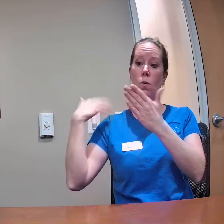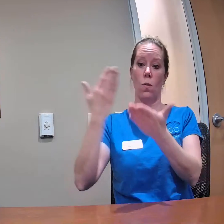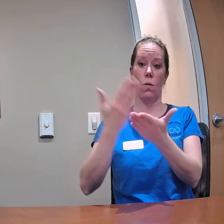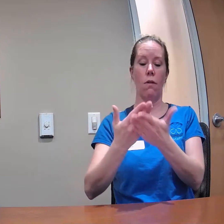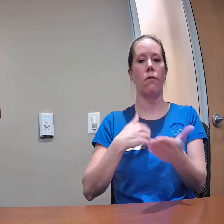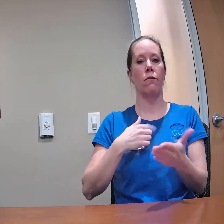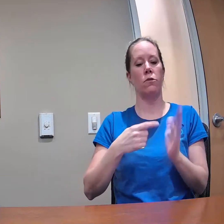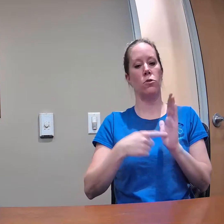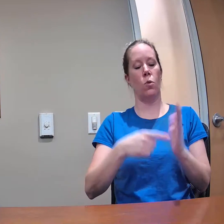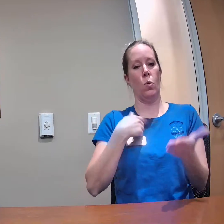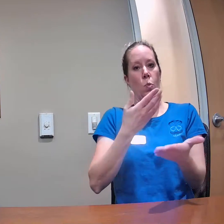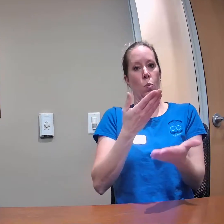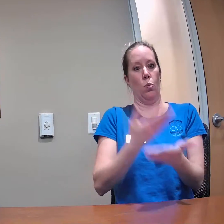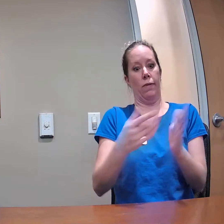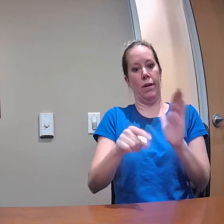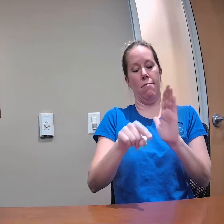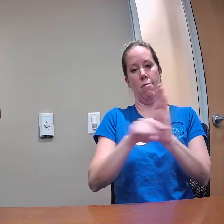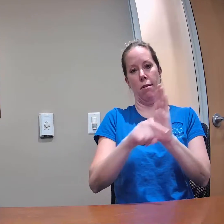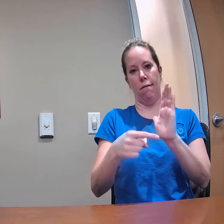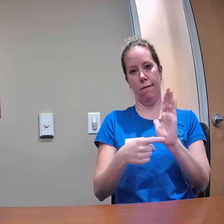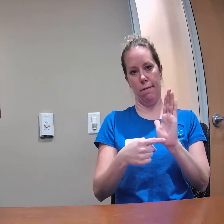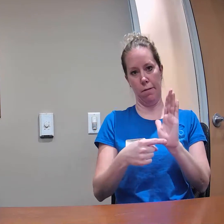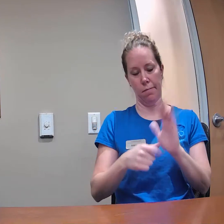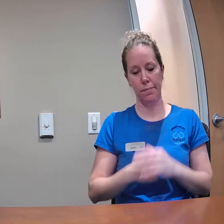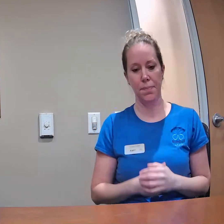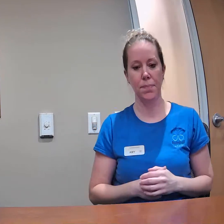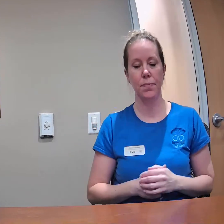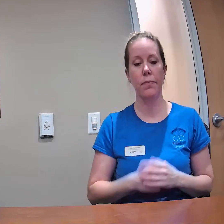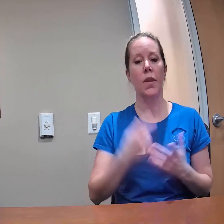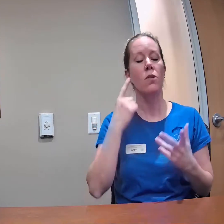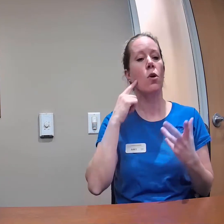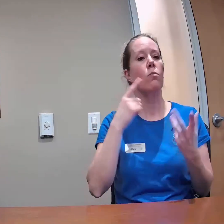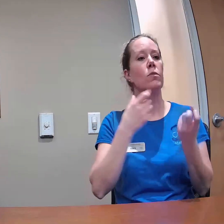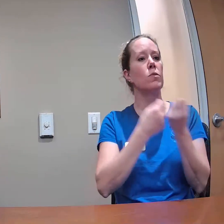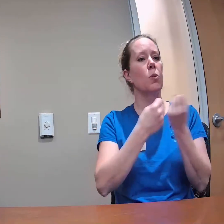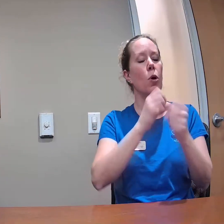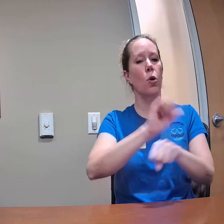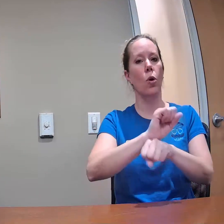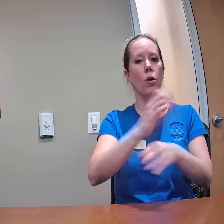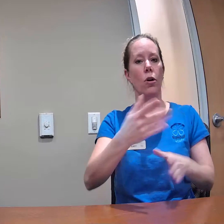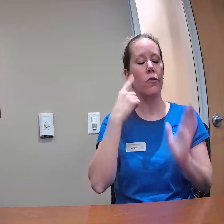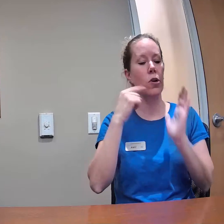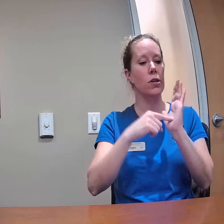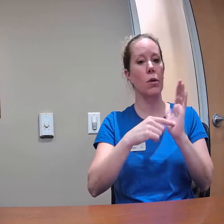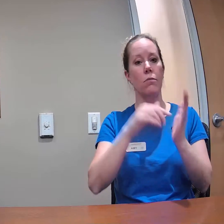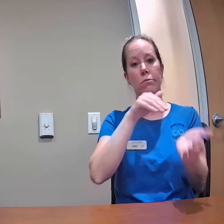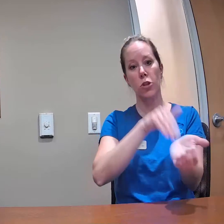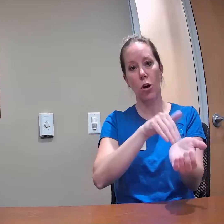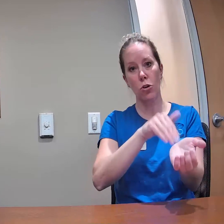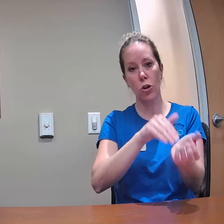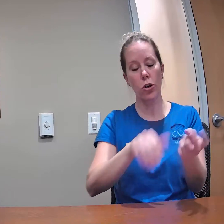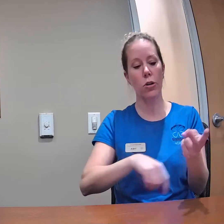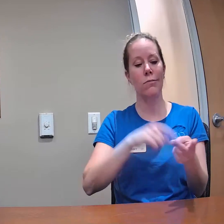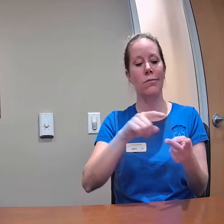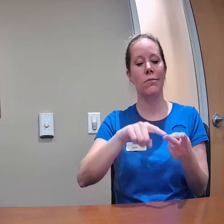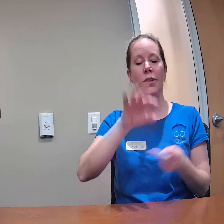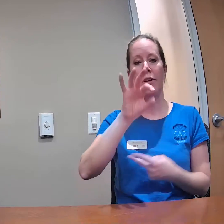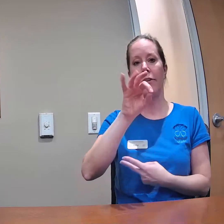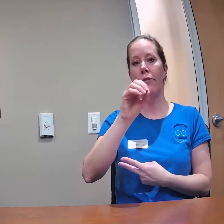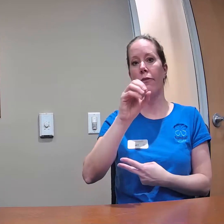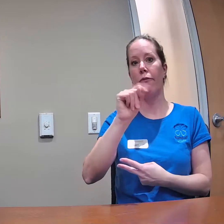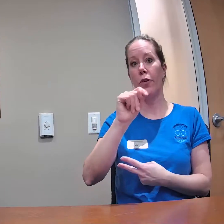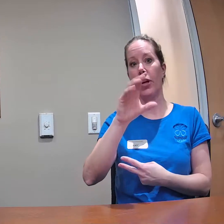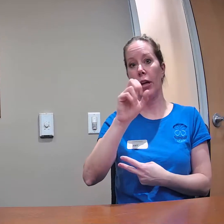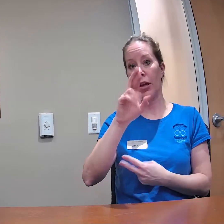negative COVID test. A support worker would be a doctor, the foot care lady